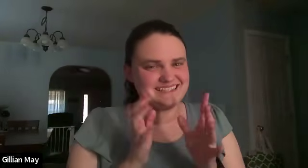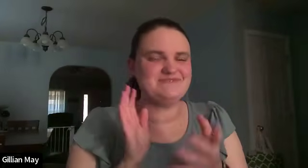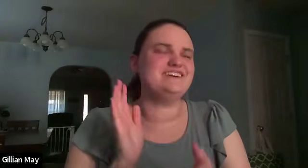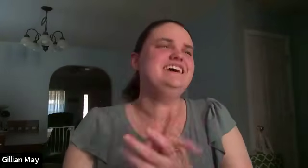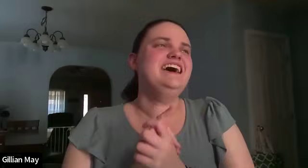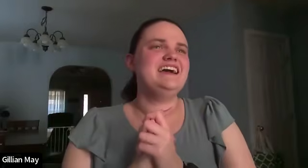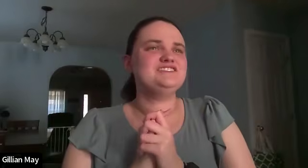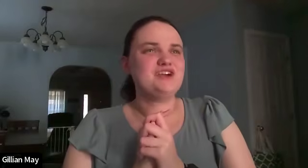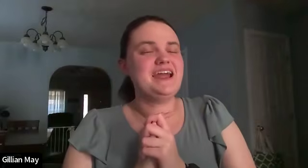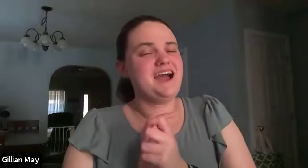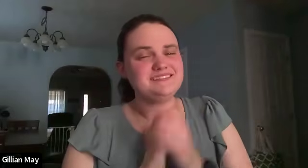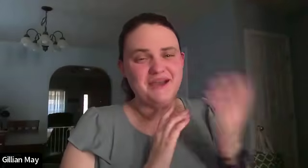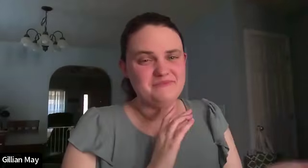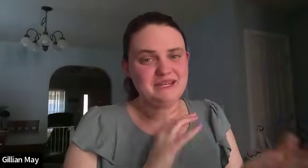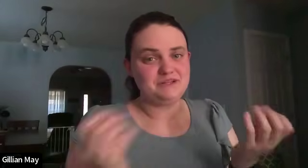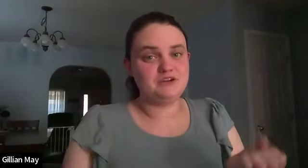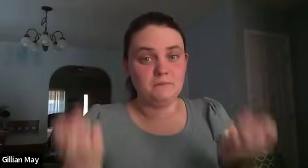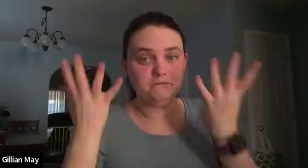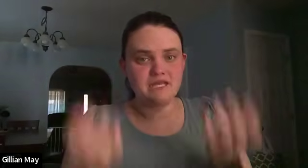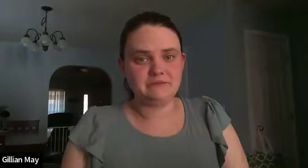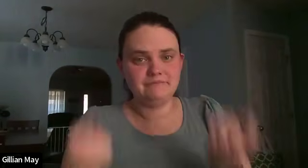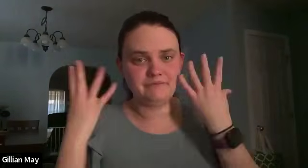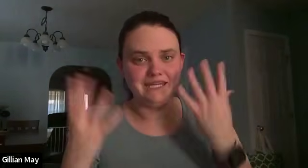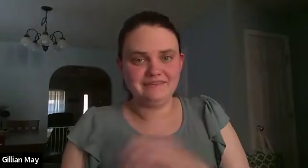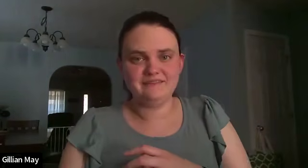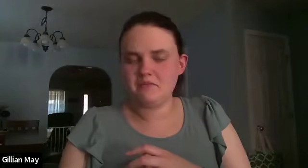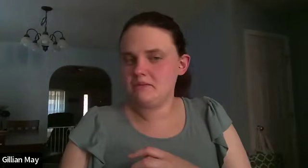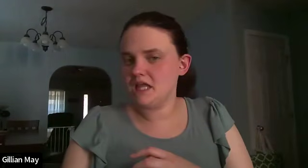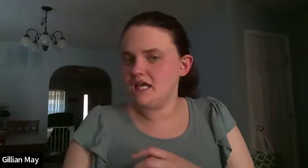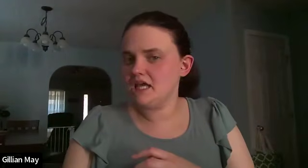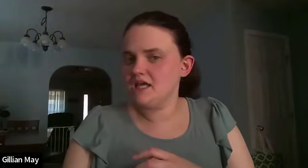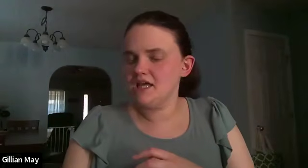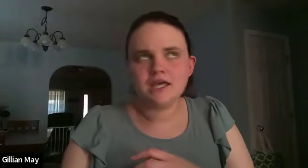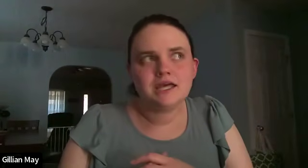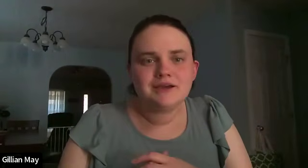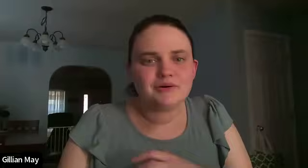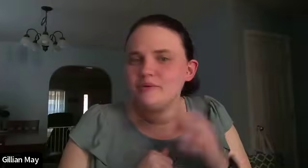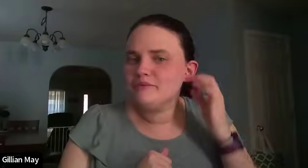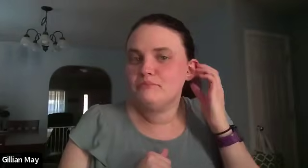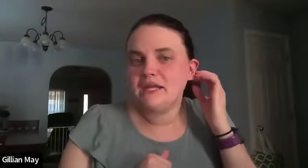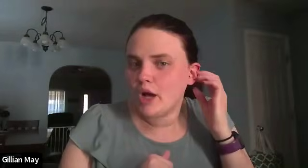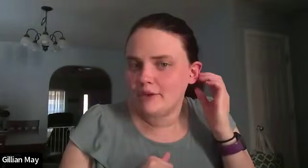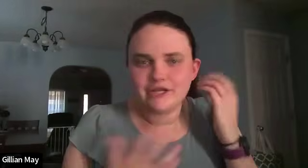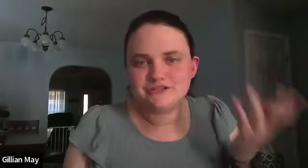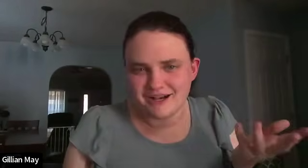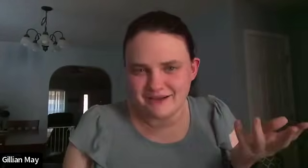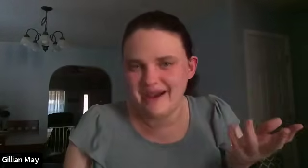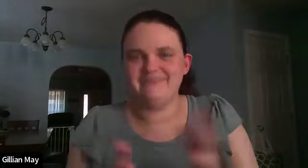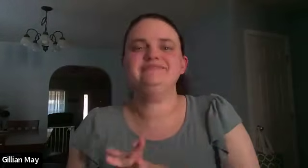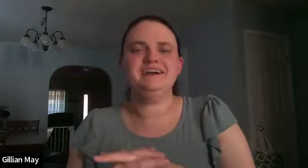to someone and you're trying to ask them how many, but you go, many, many, they may be like, many what? What are you talking about? Kind of